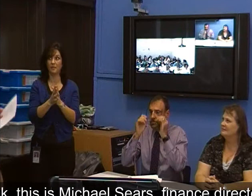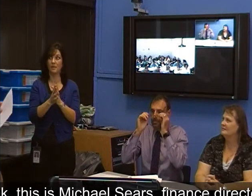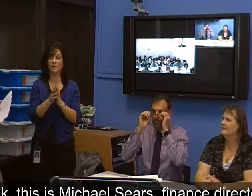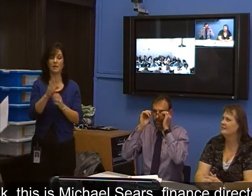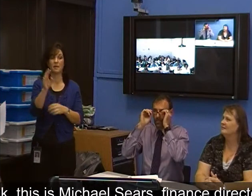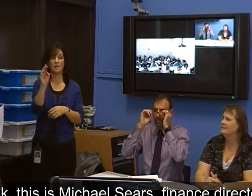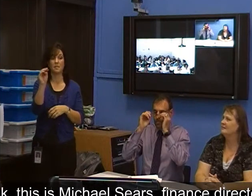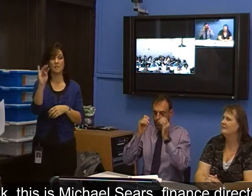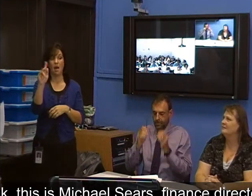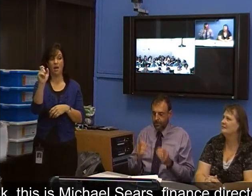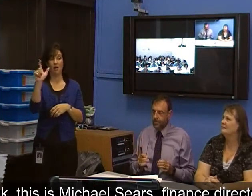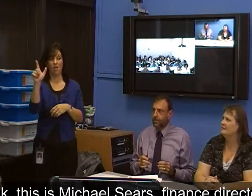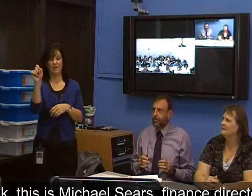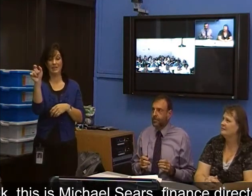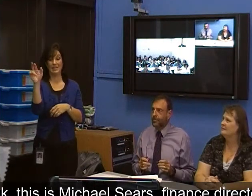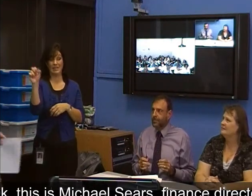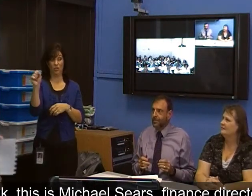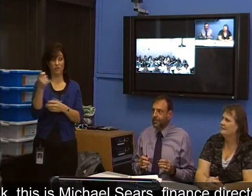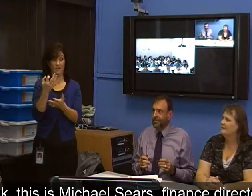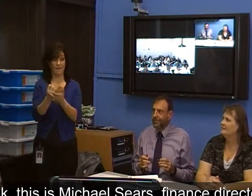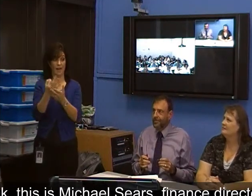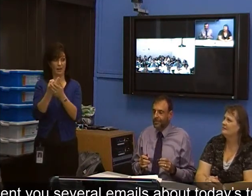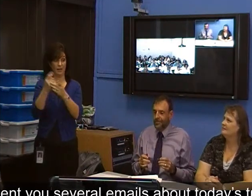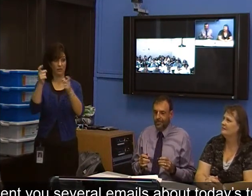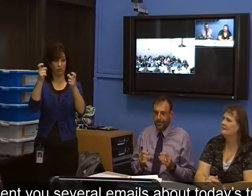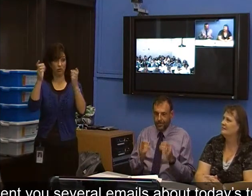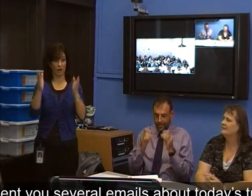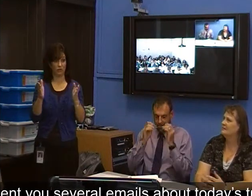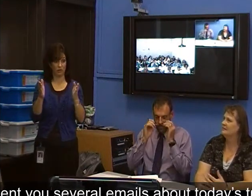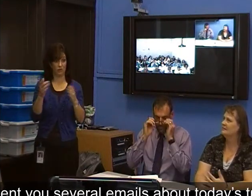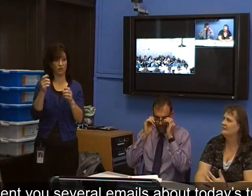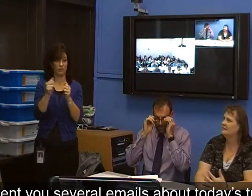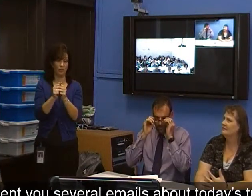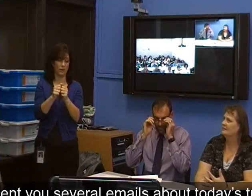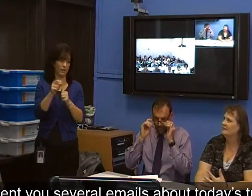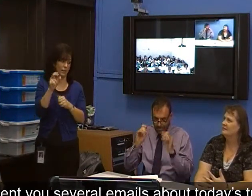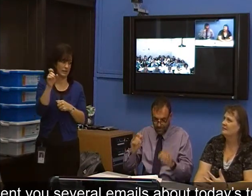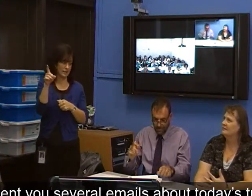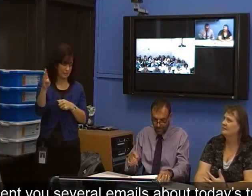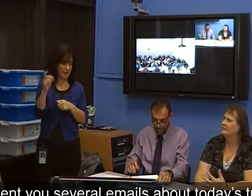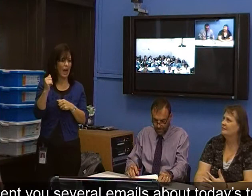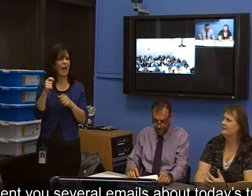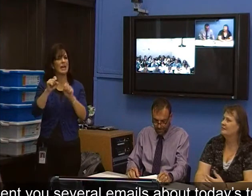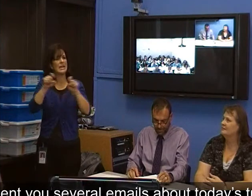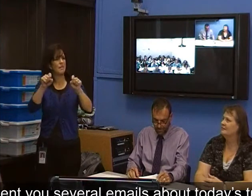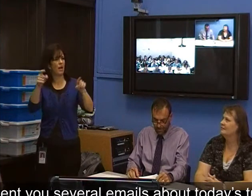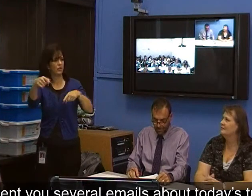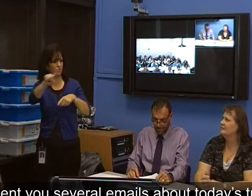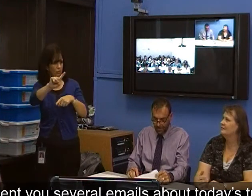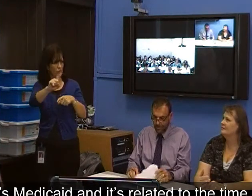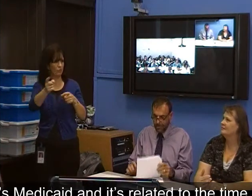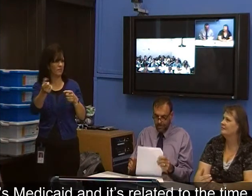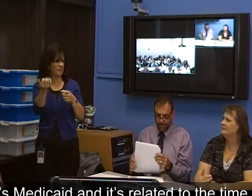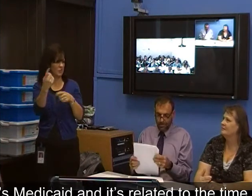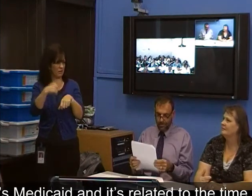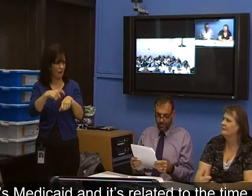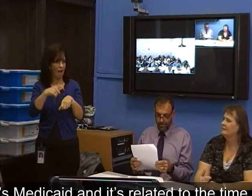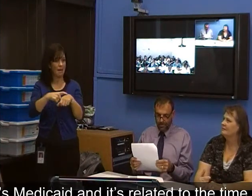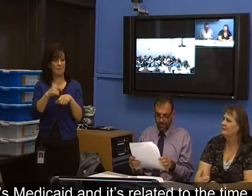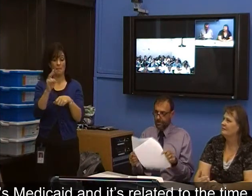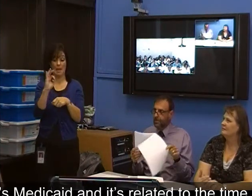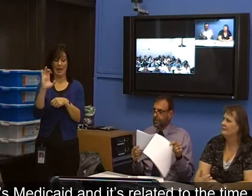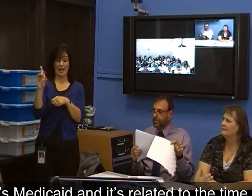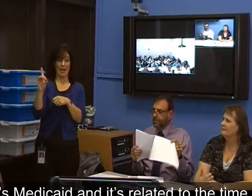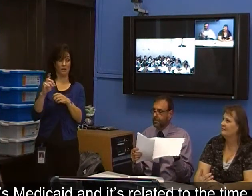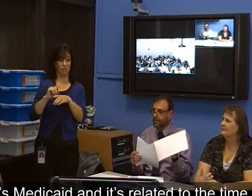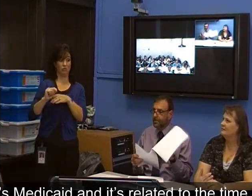Okay, this is Michael Sears, Finance Director with USDB. I sent you several emails about today's training. It's Medicaid training